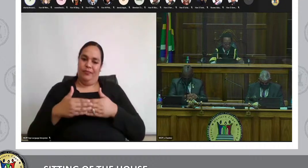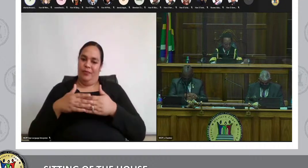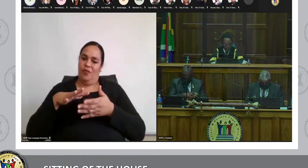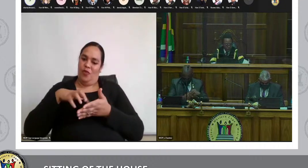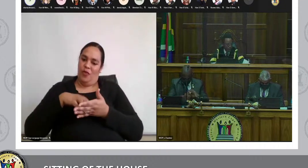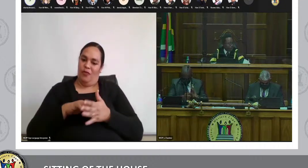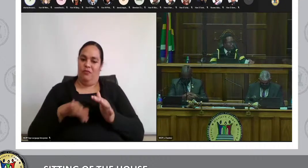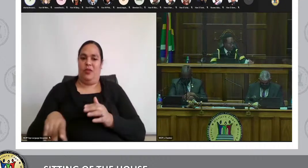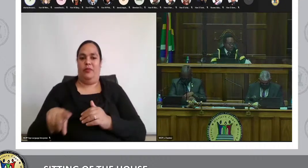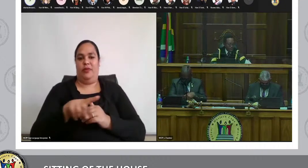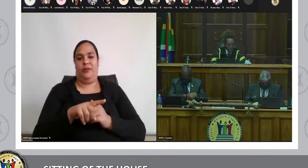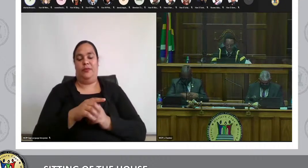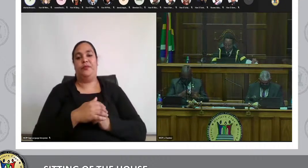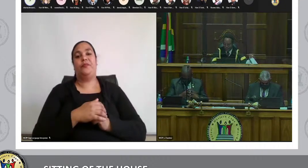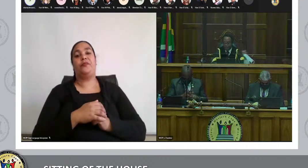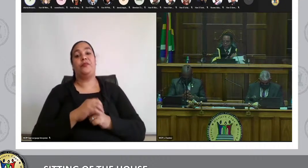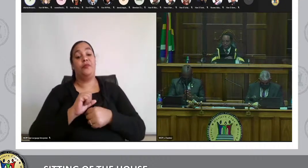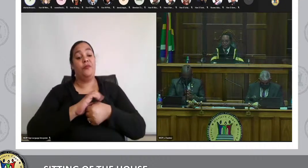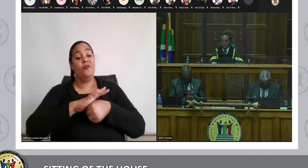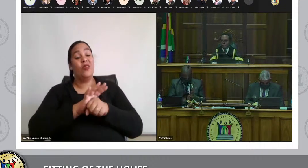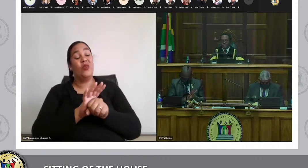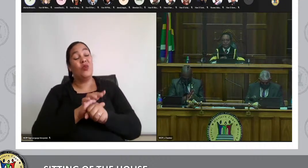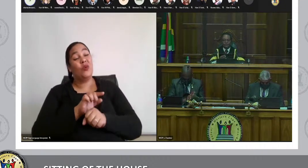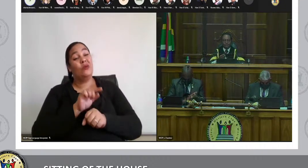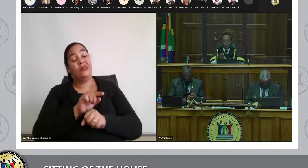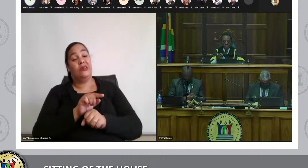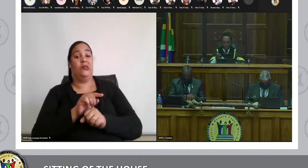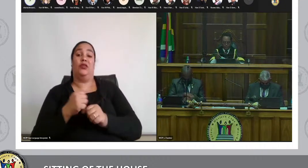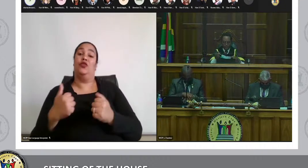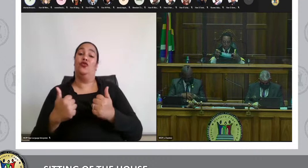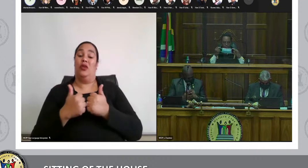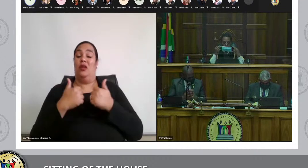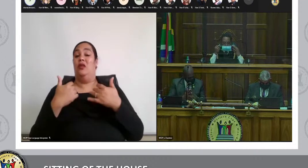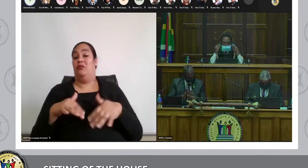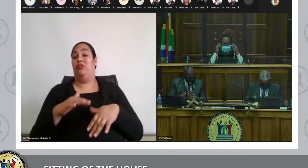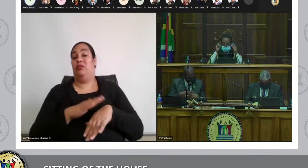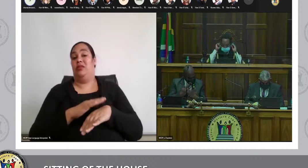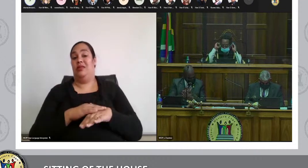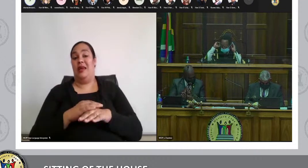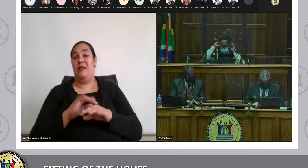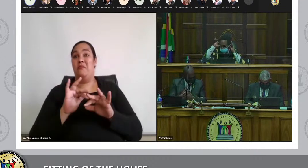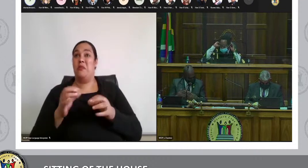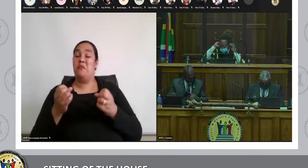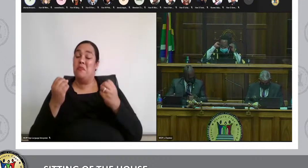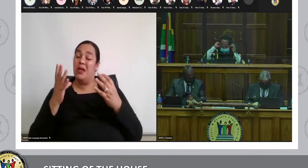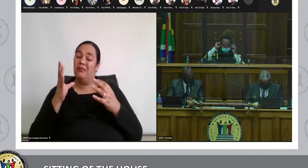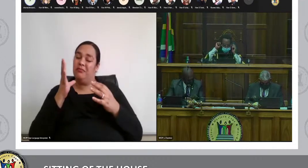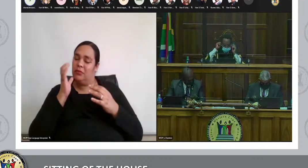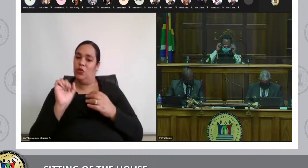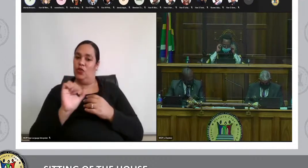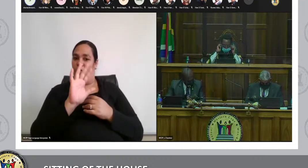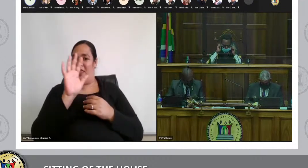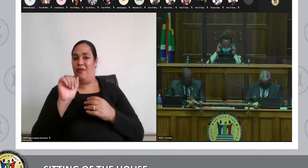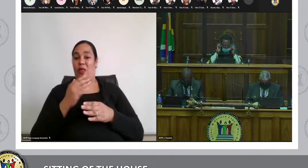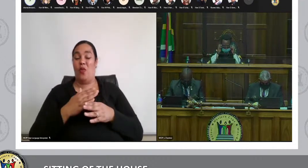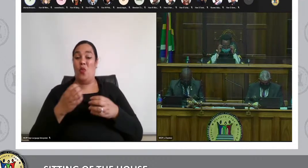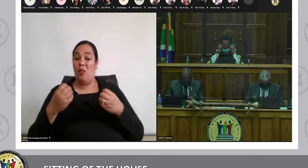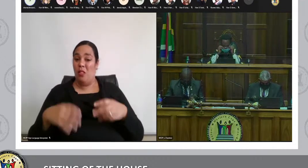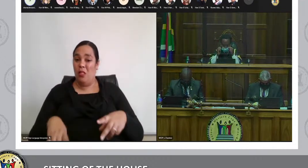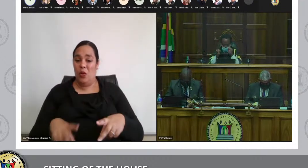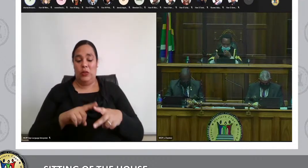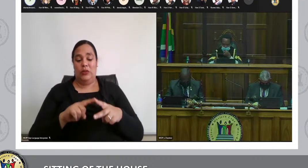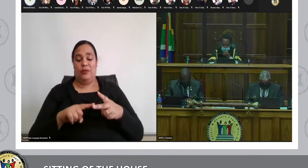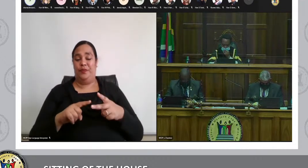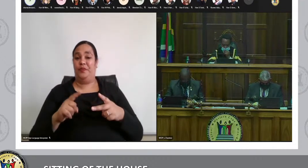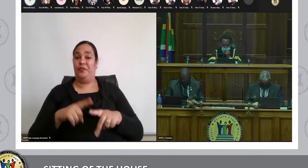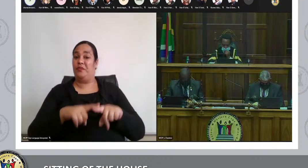vulnerable. The COVID-19 pandemic has been a challenging period for many South Africans, with many losing their jobs,